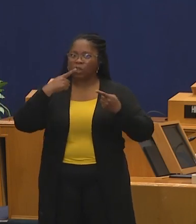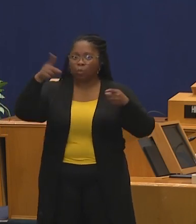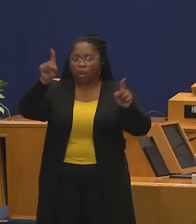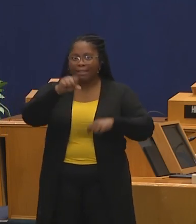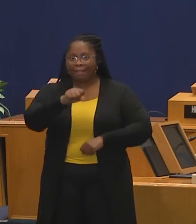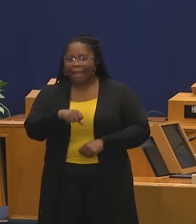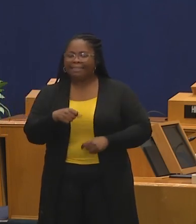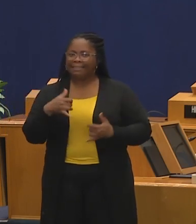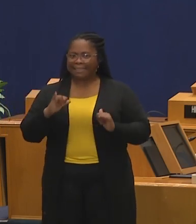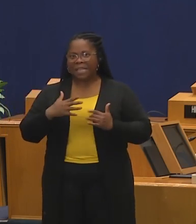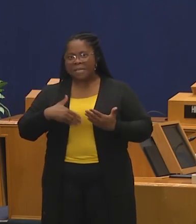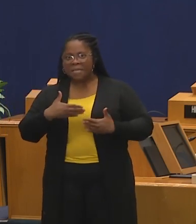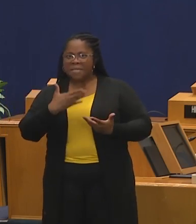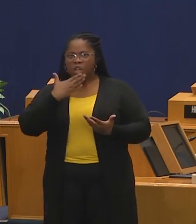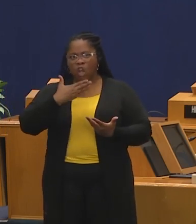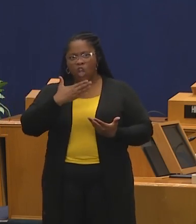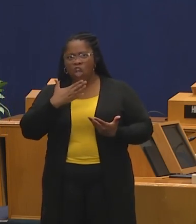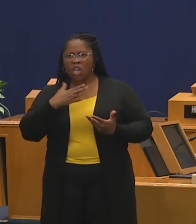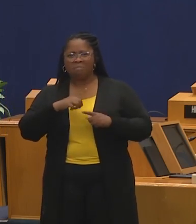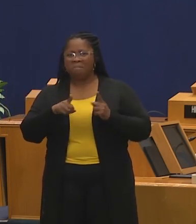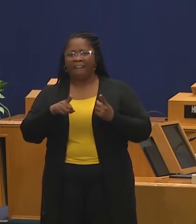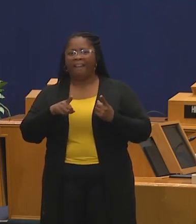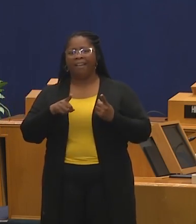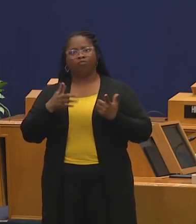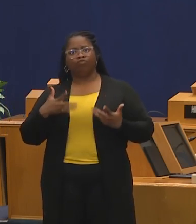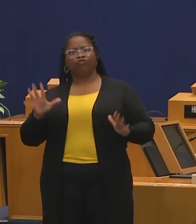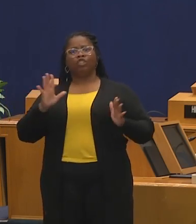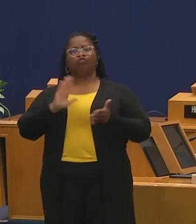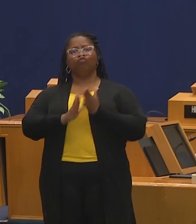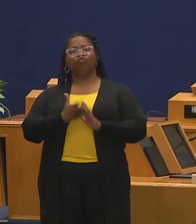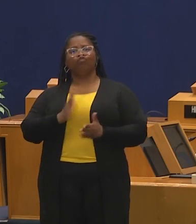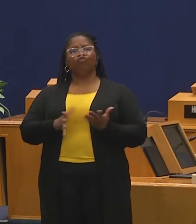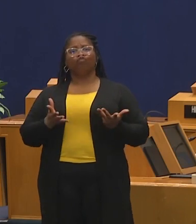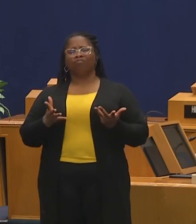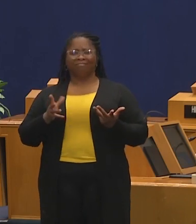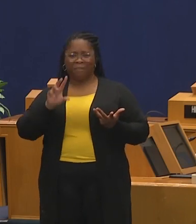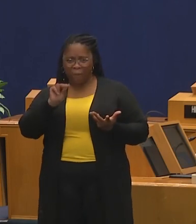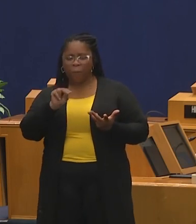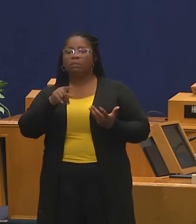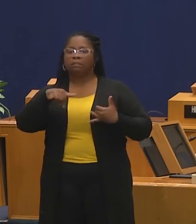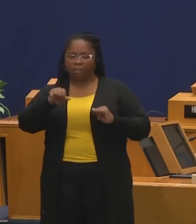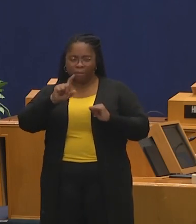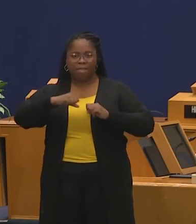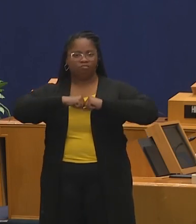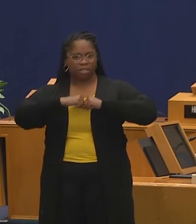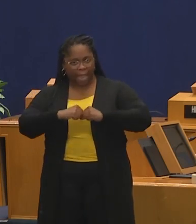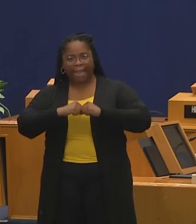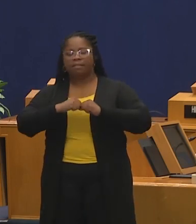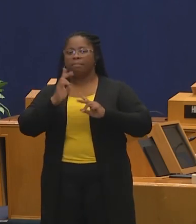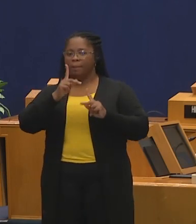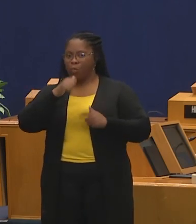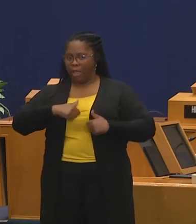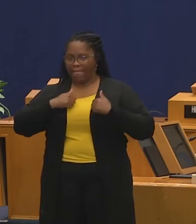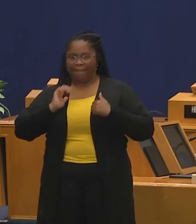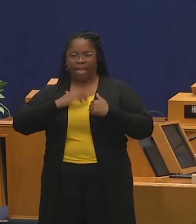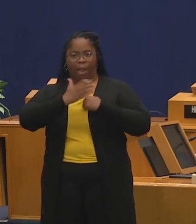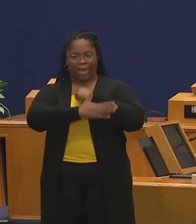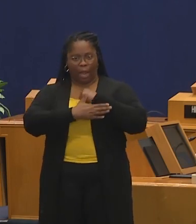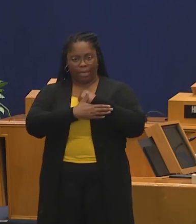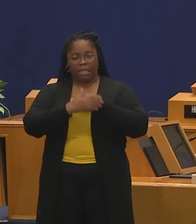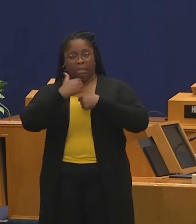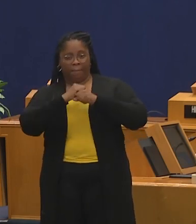have a ways to go in order to both protect the lives of people who live in our county and to make sure that our healthcare